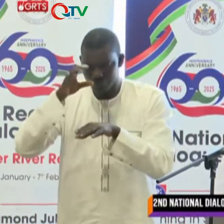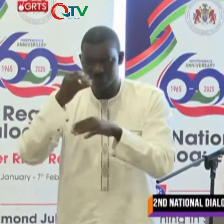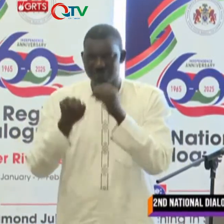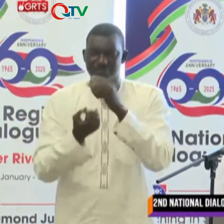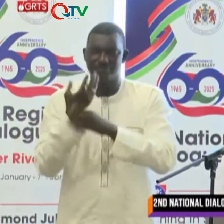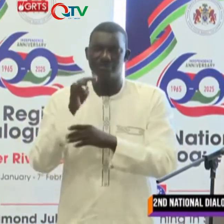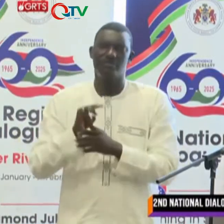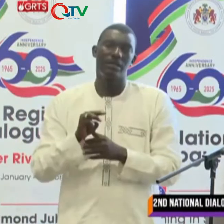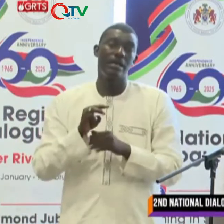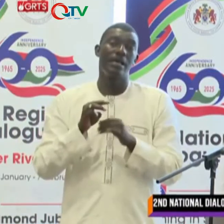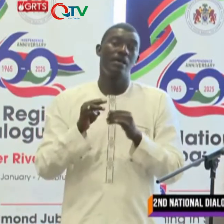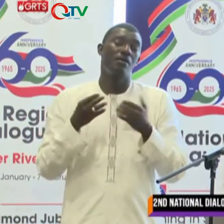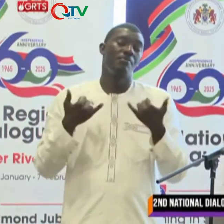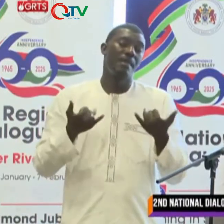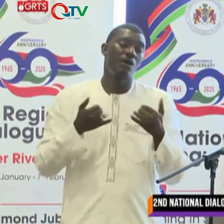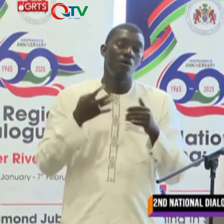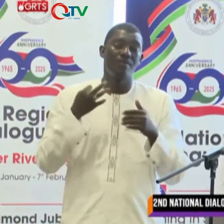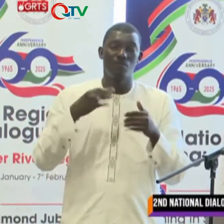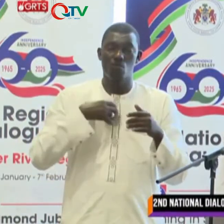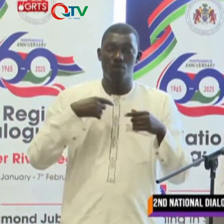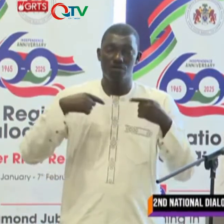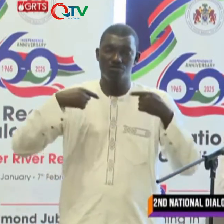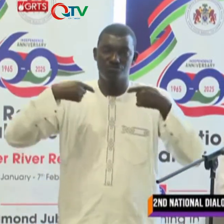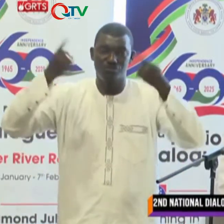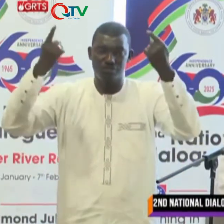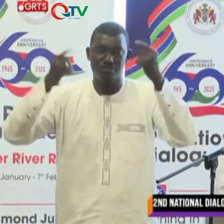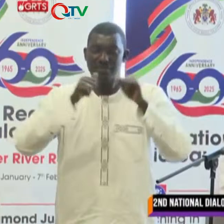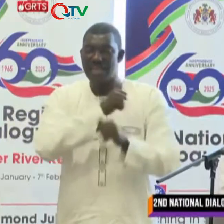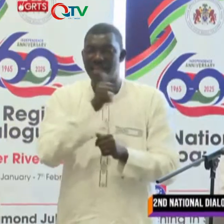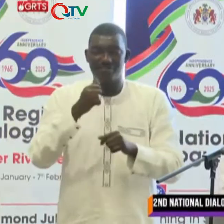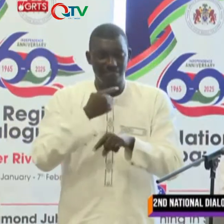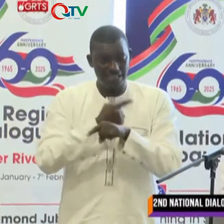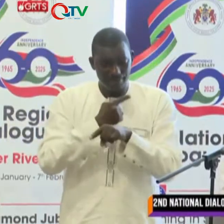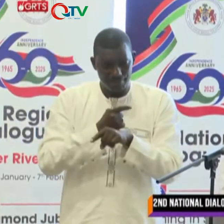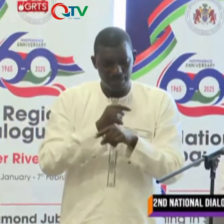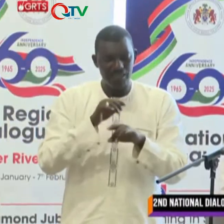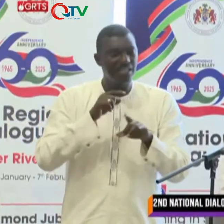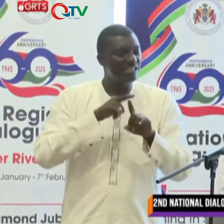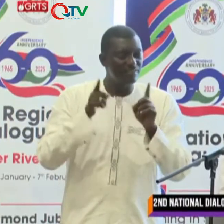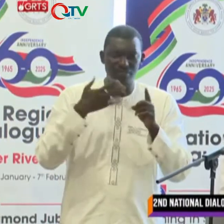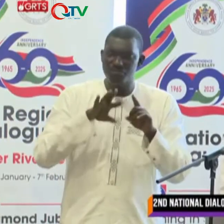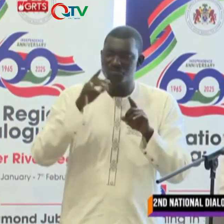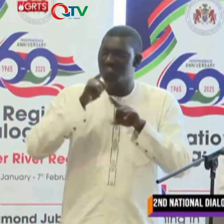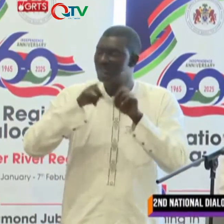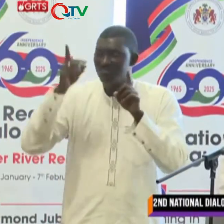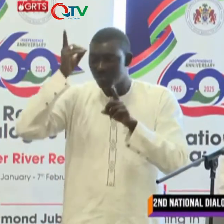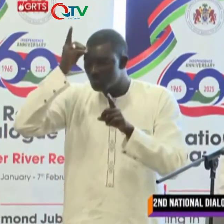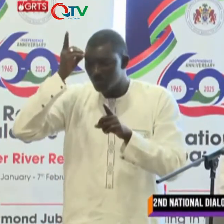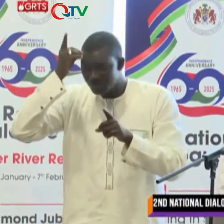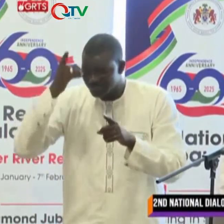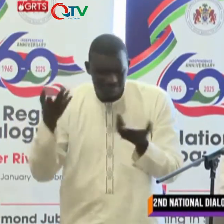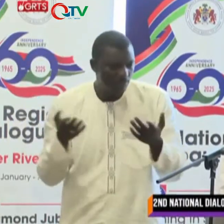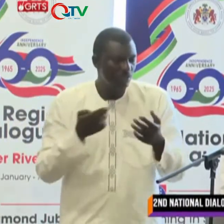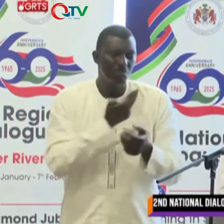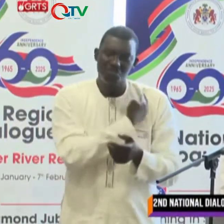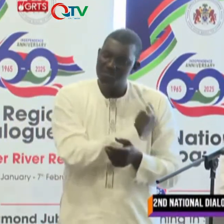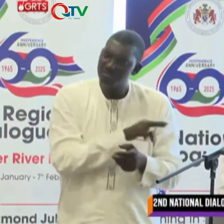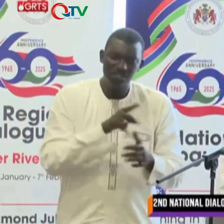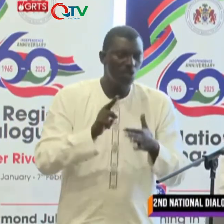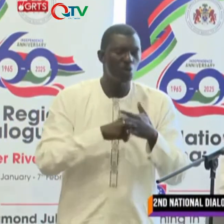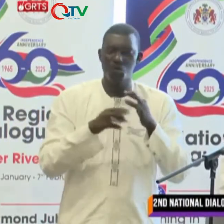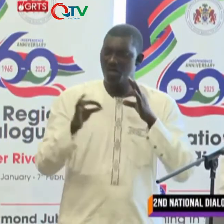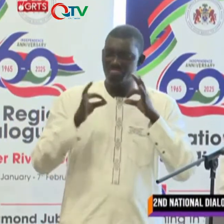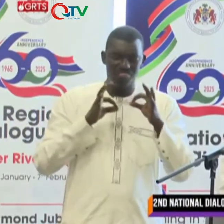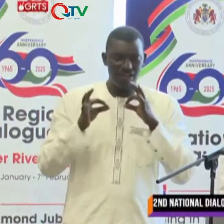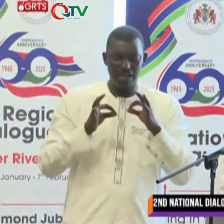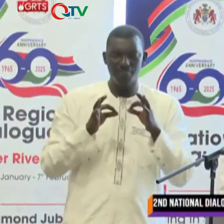The advancement of every Gambian, regardless of affiliation in terms of politics, religion, or tribe,